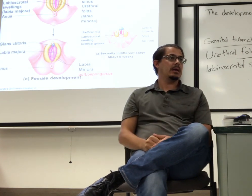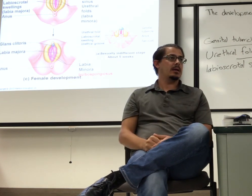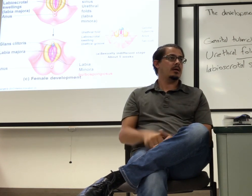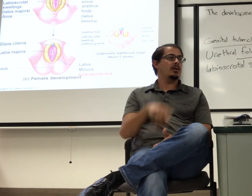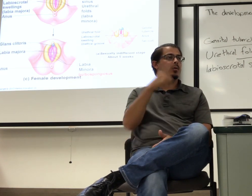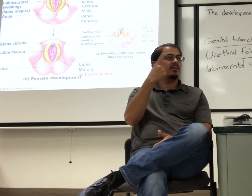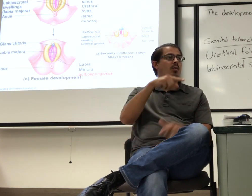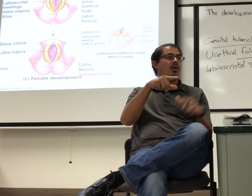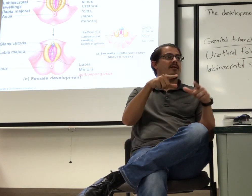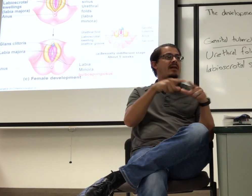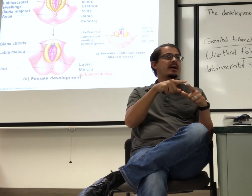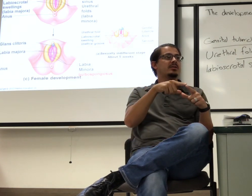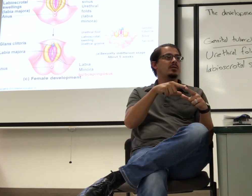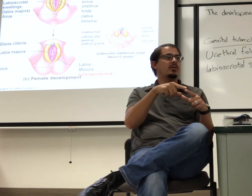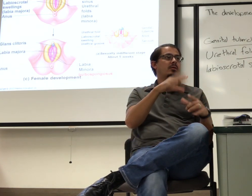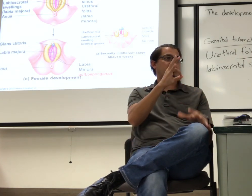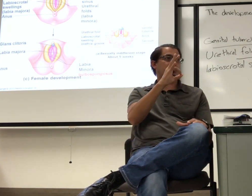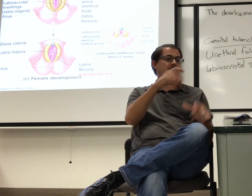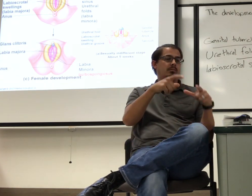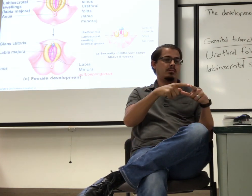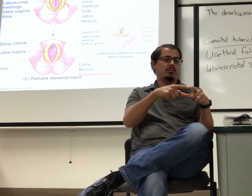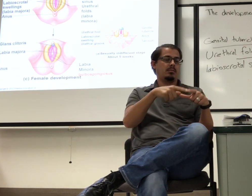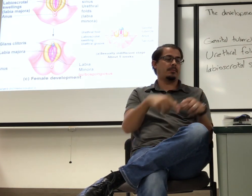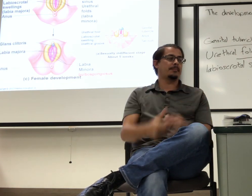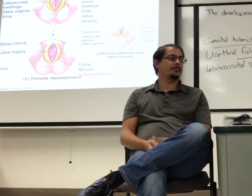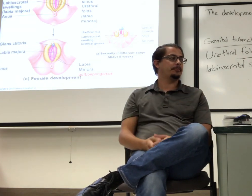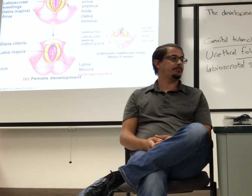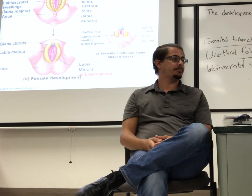for the vaginal orifice.